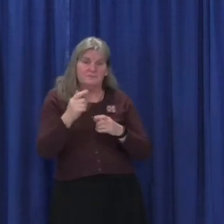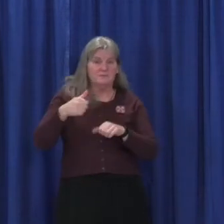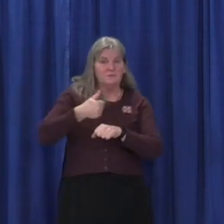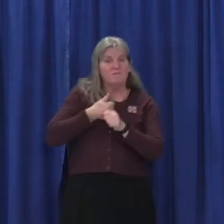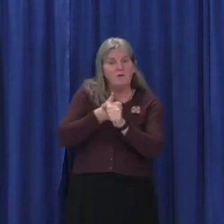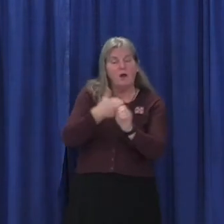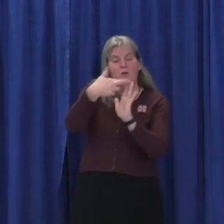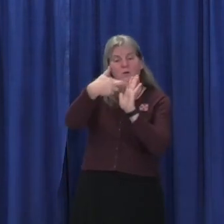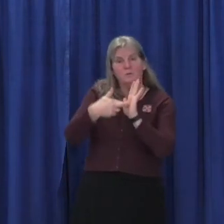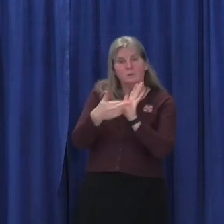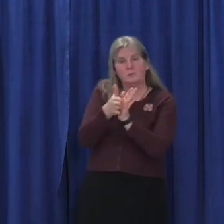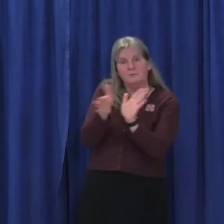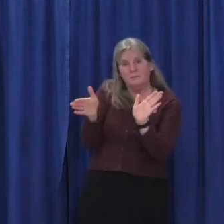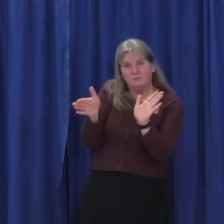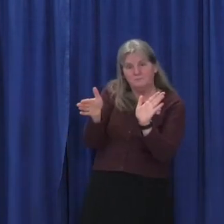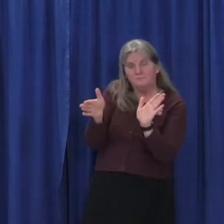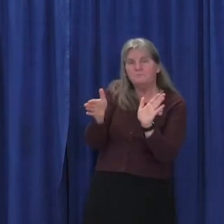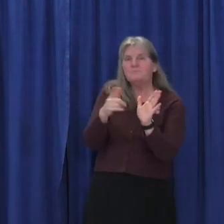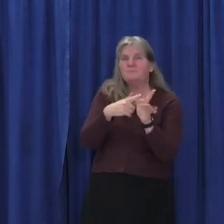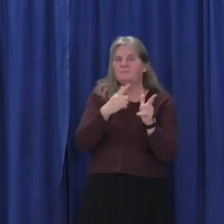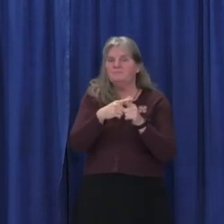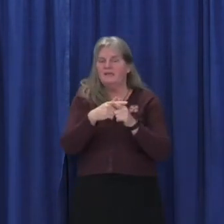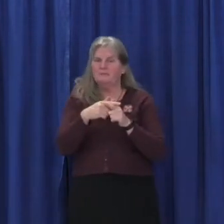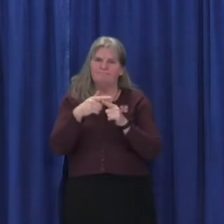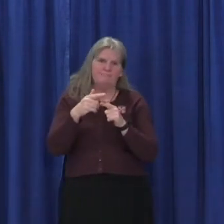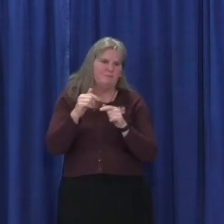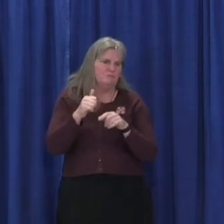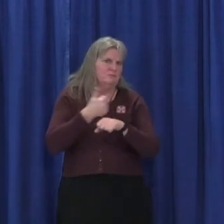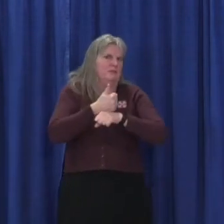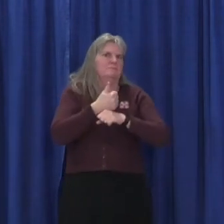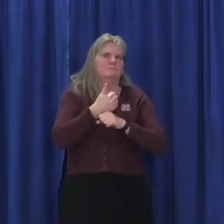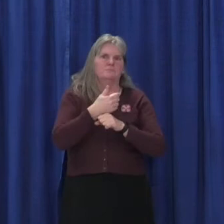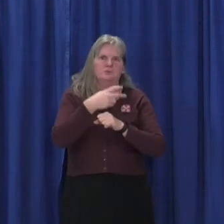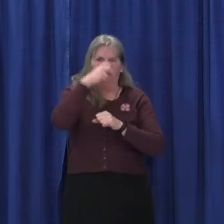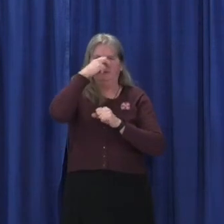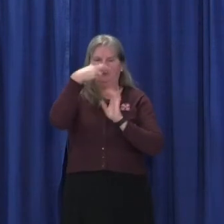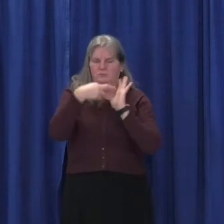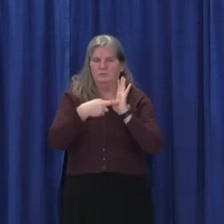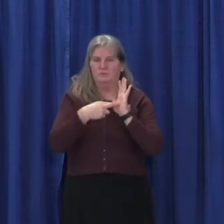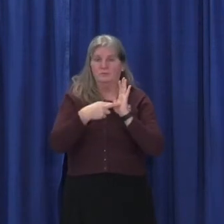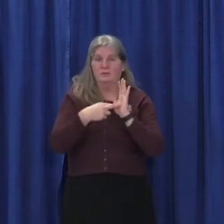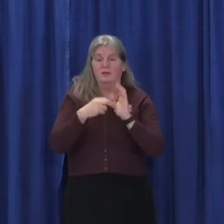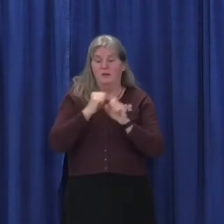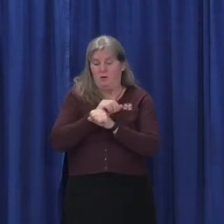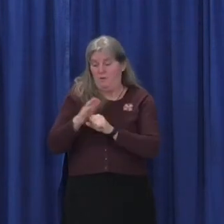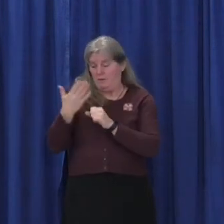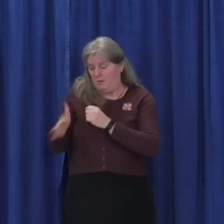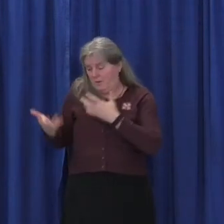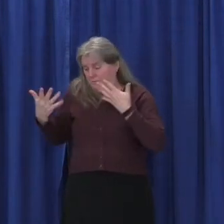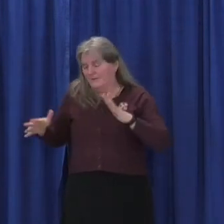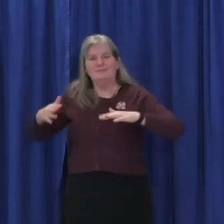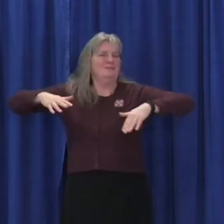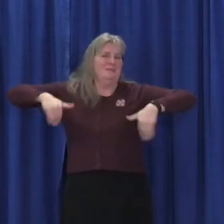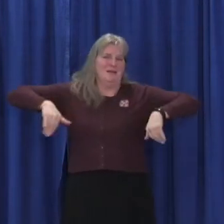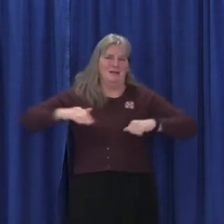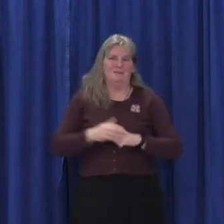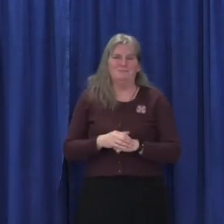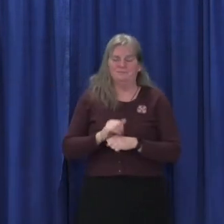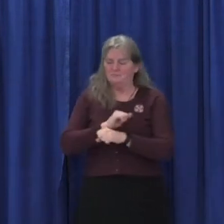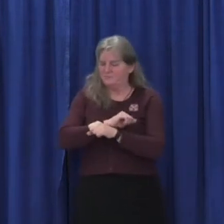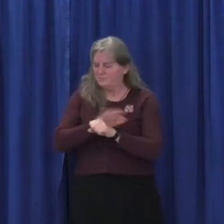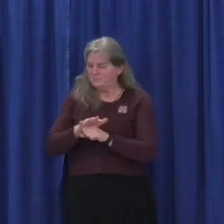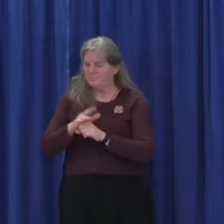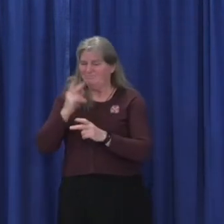responding with circuit breaker when we need to. We're not out of the woods. We continue to see COVID-19